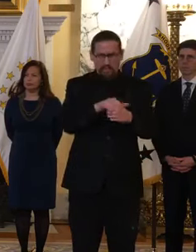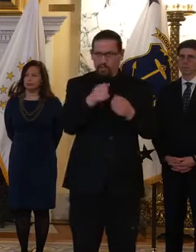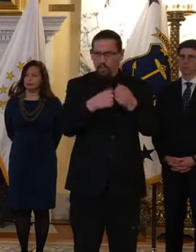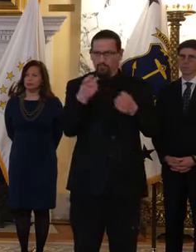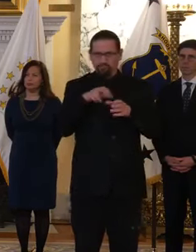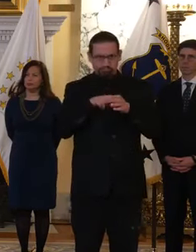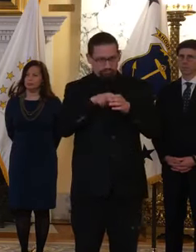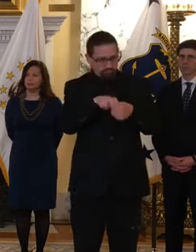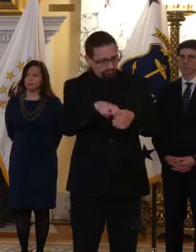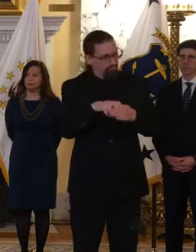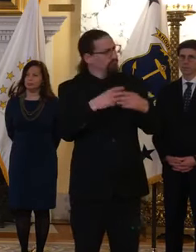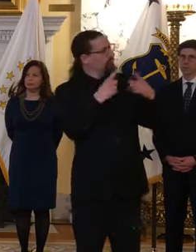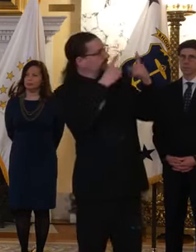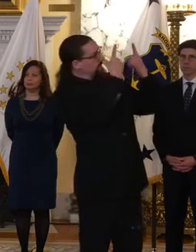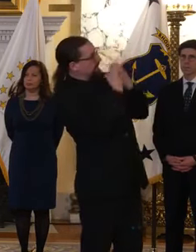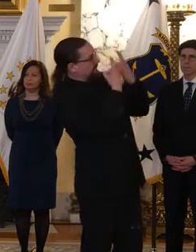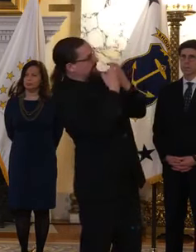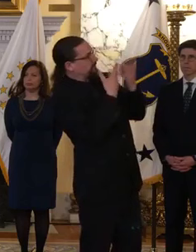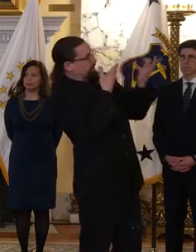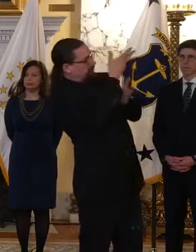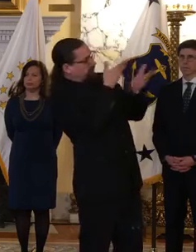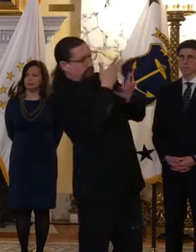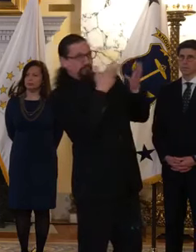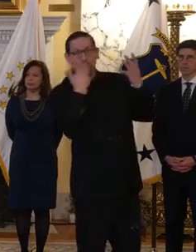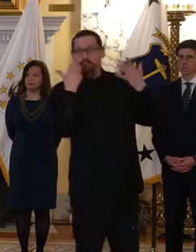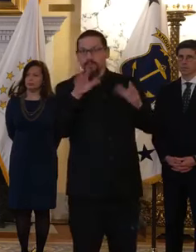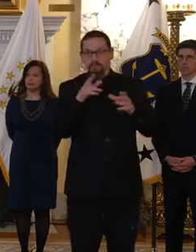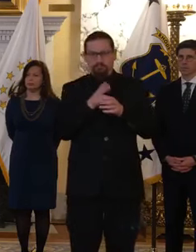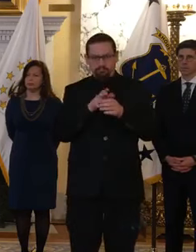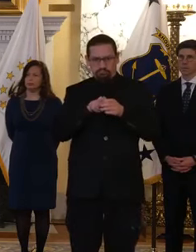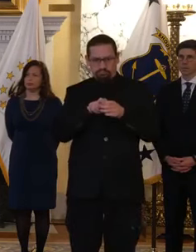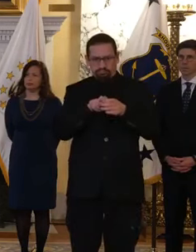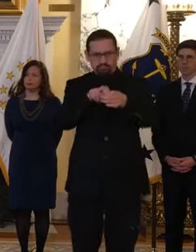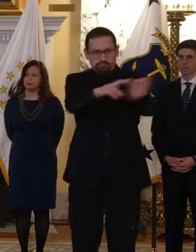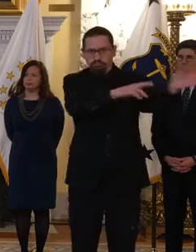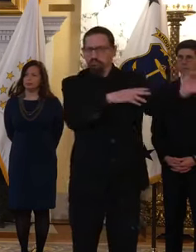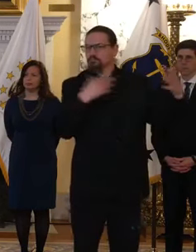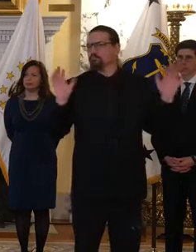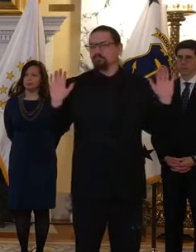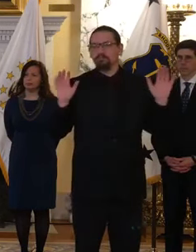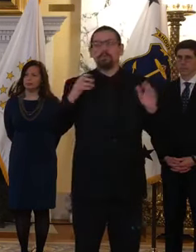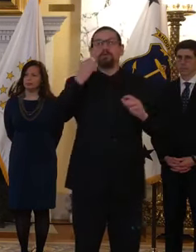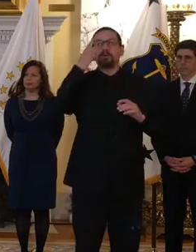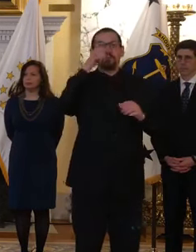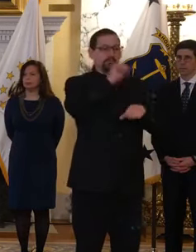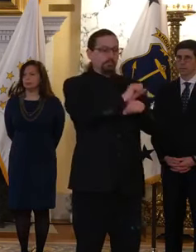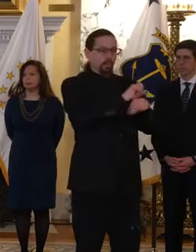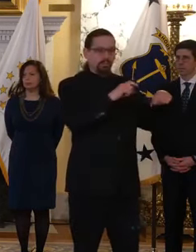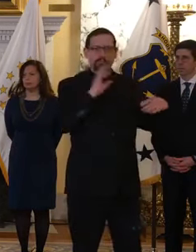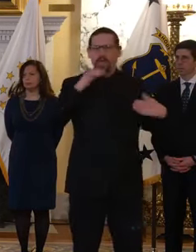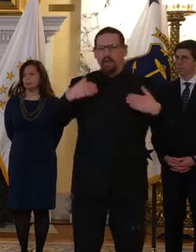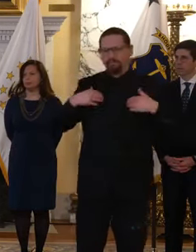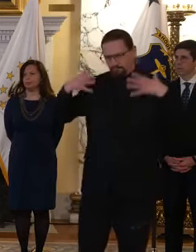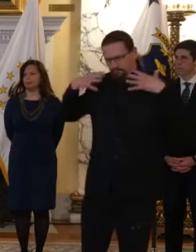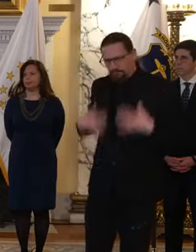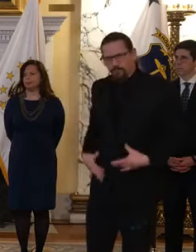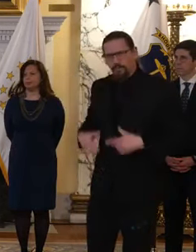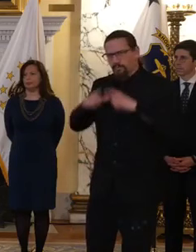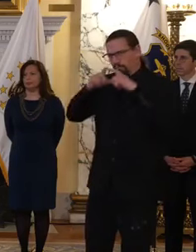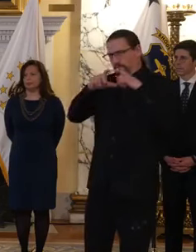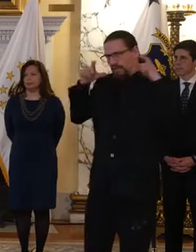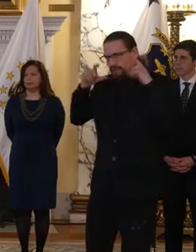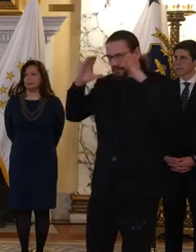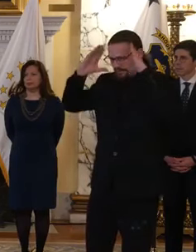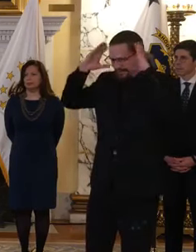in personal protective equipment who are there. It's a very well-run and safe